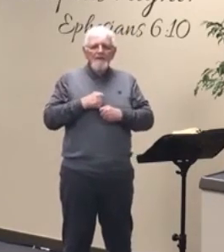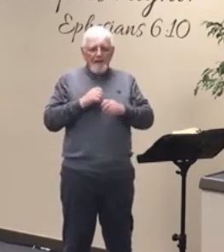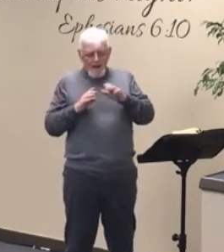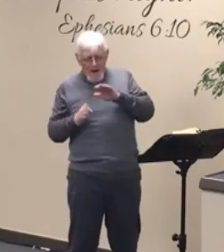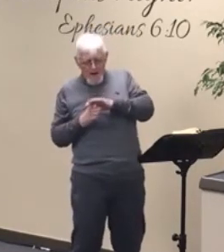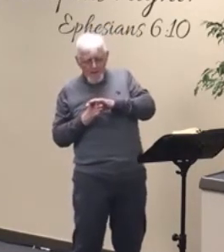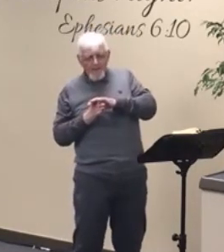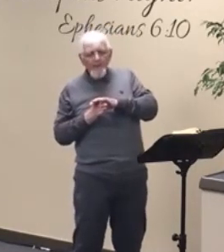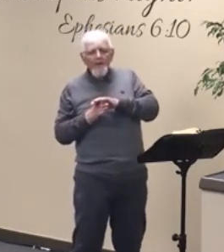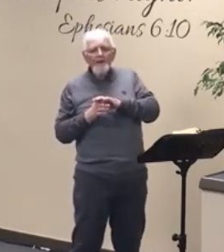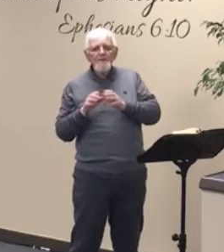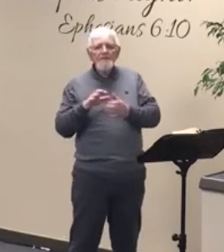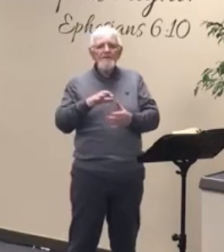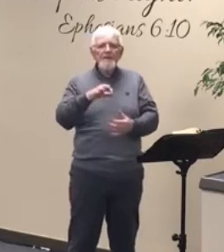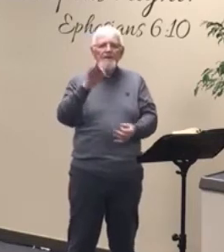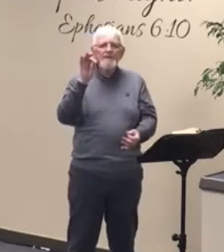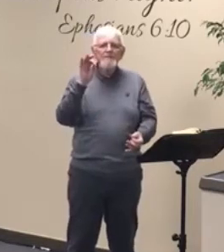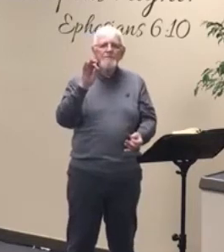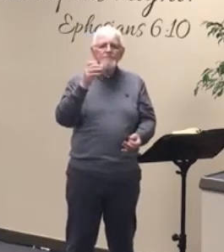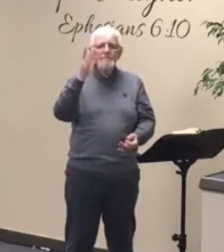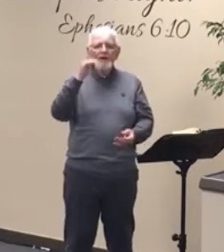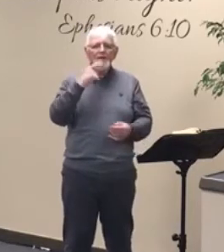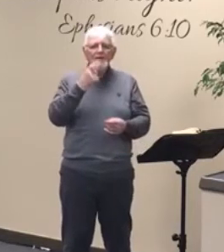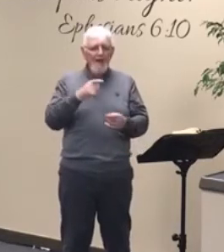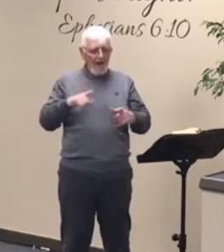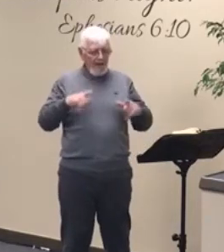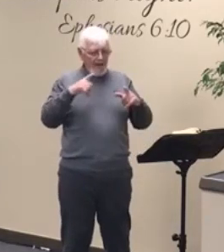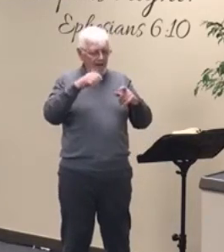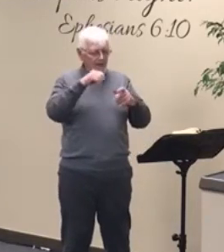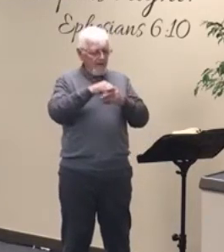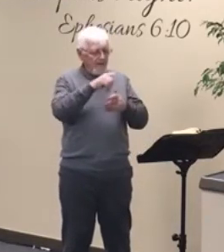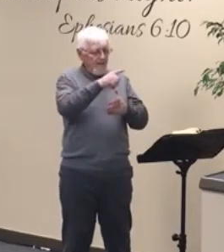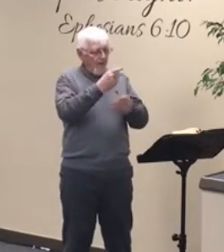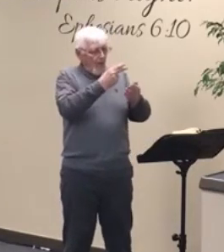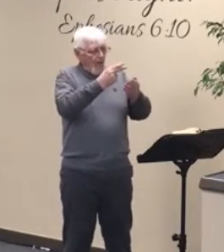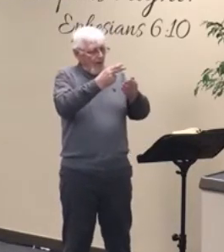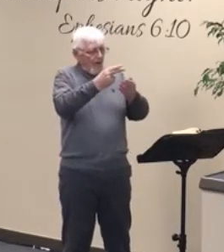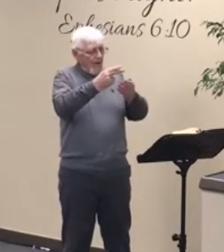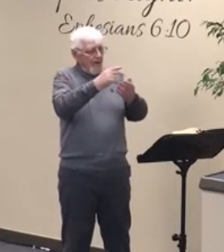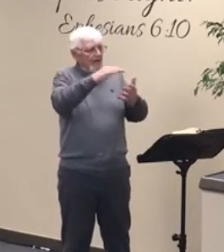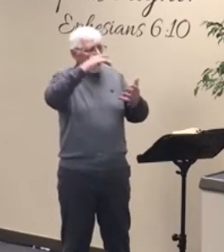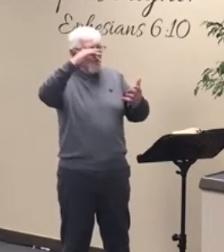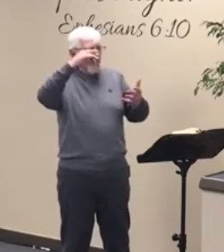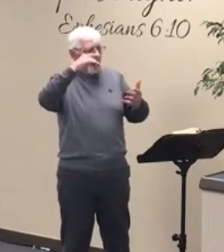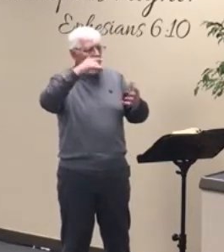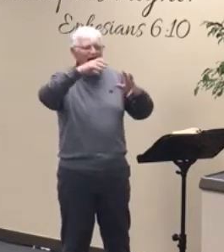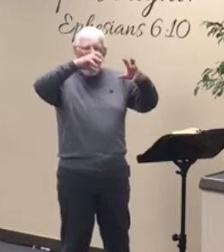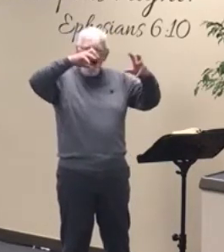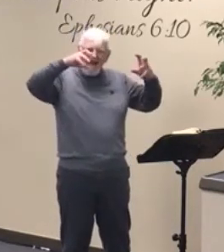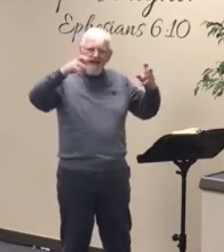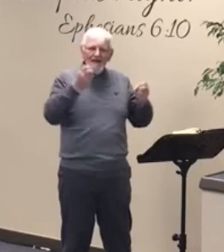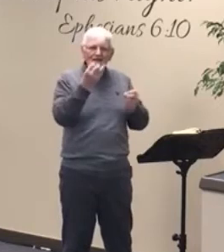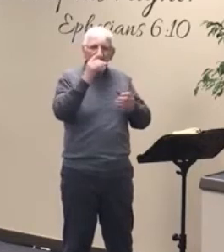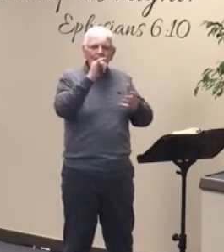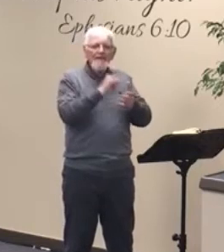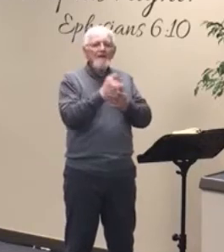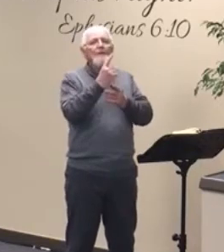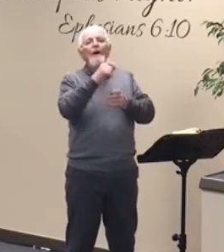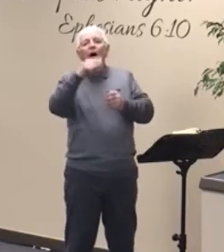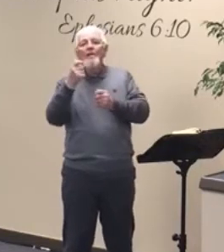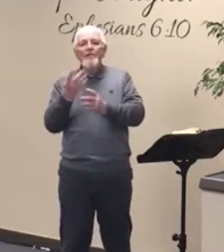spirit. God says, I dwell in holiness. You can't even understand the glory and the magnitude of it. And I dwell with one other